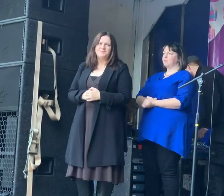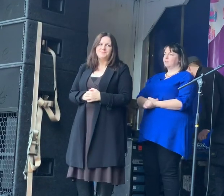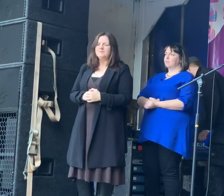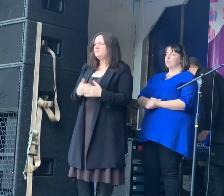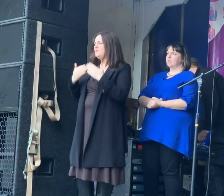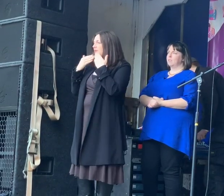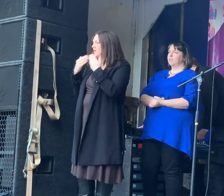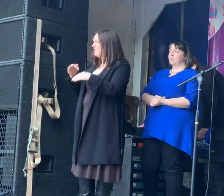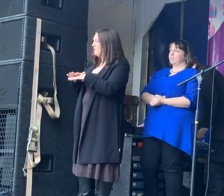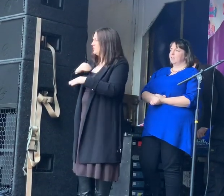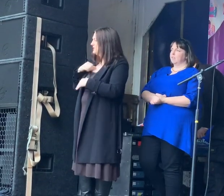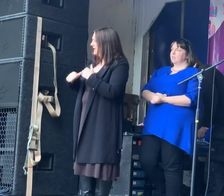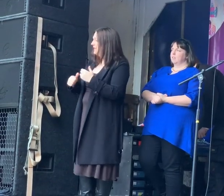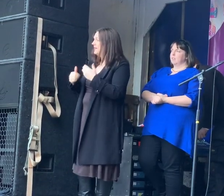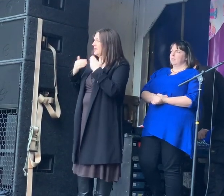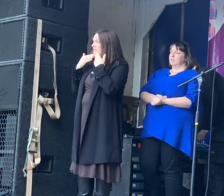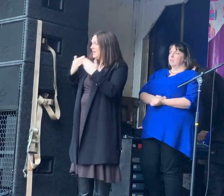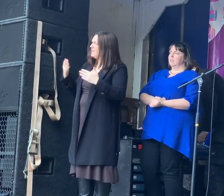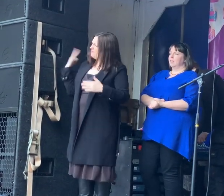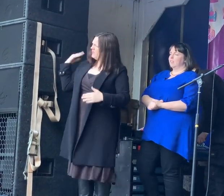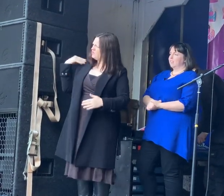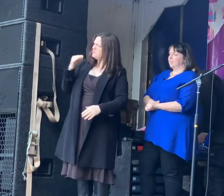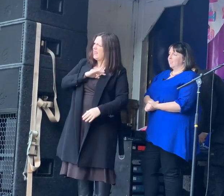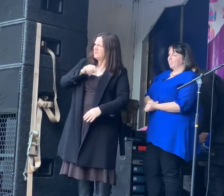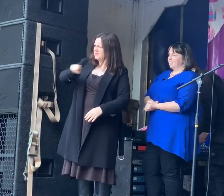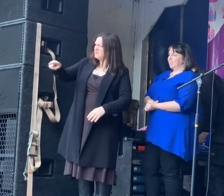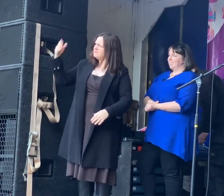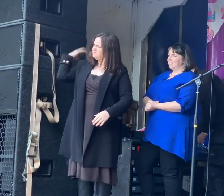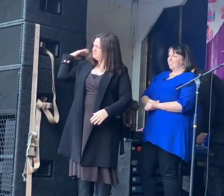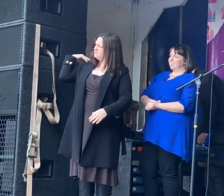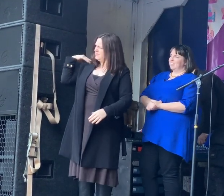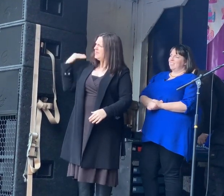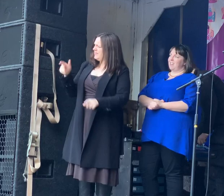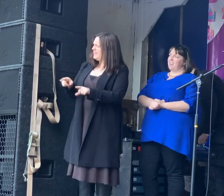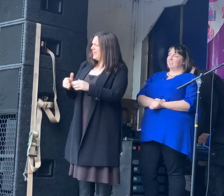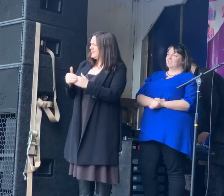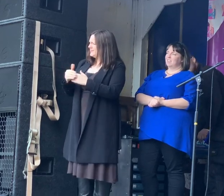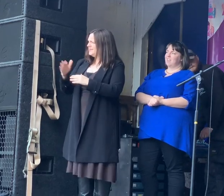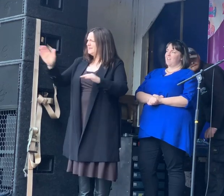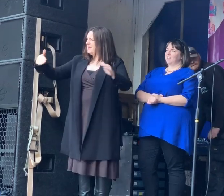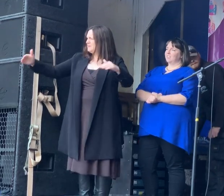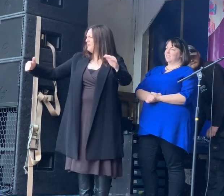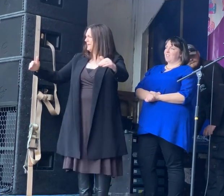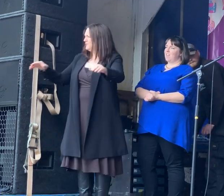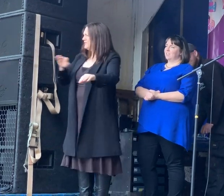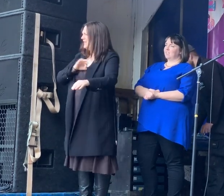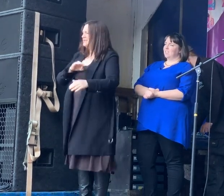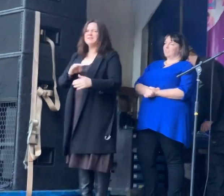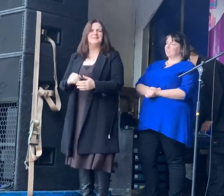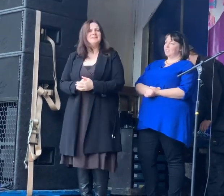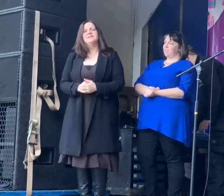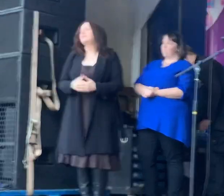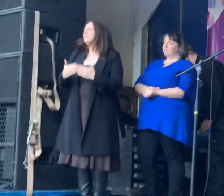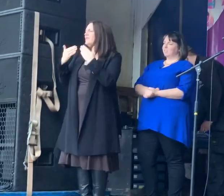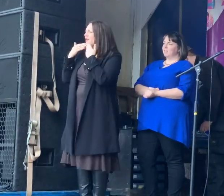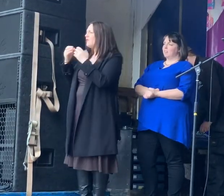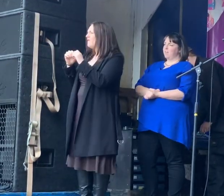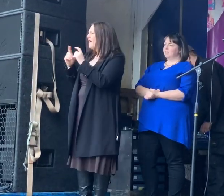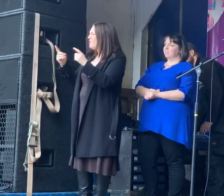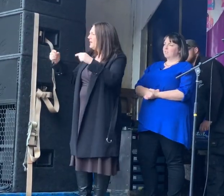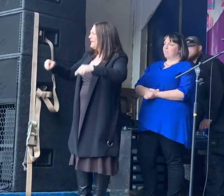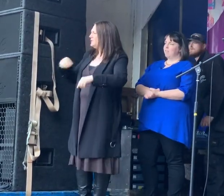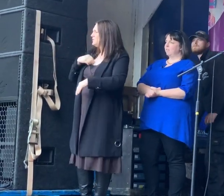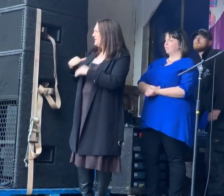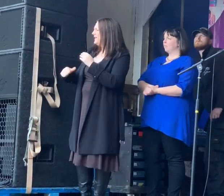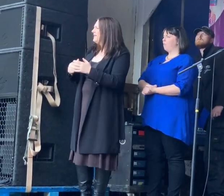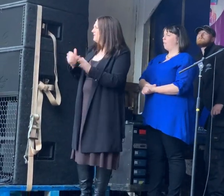Thank you for today, thank you. Yeah, pat yourselves on the back. You should pat yourselves on the back. Thank you for everything you've done. Thank you to everyone who's here today.